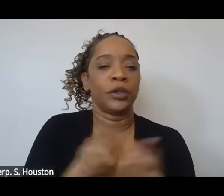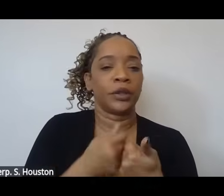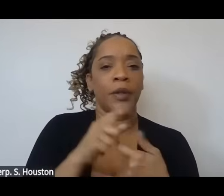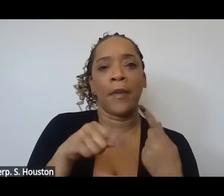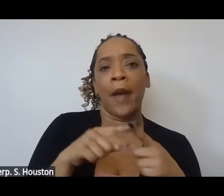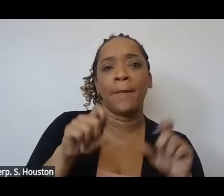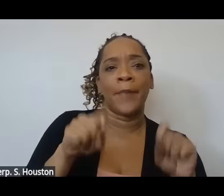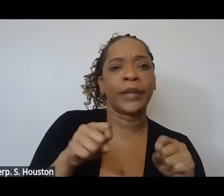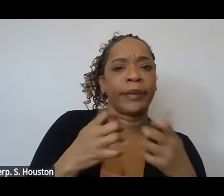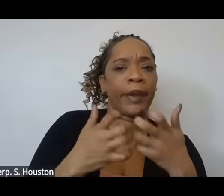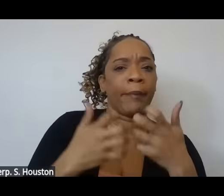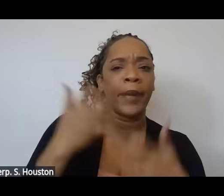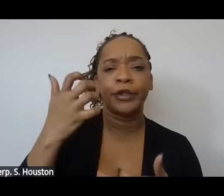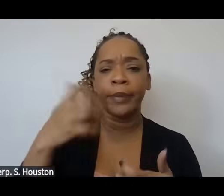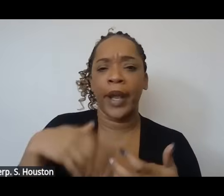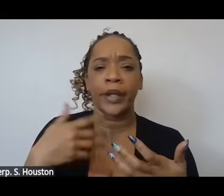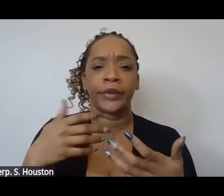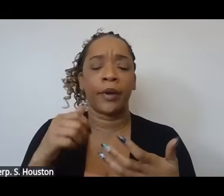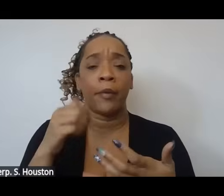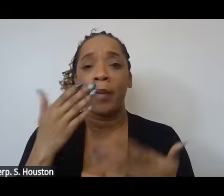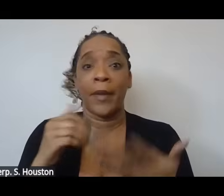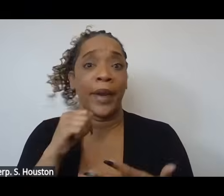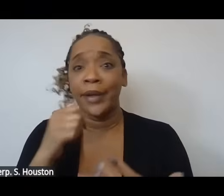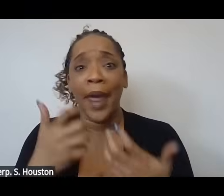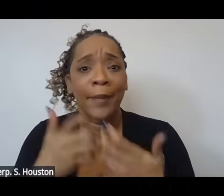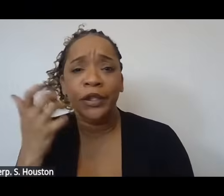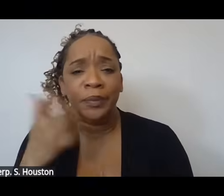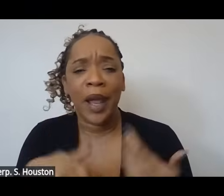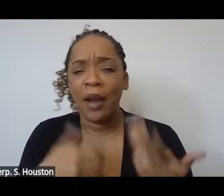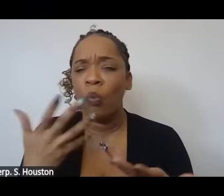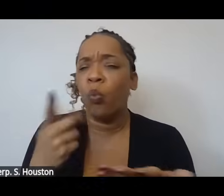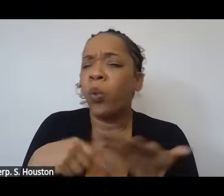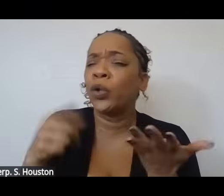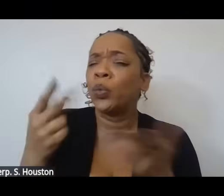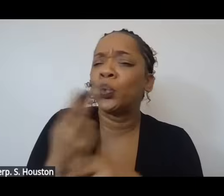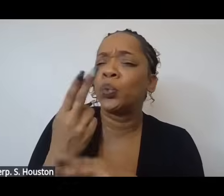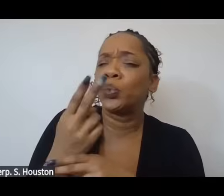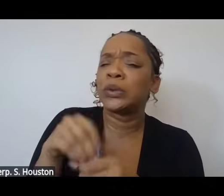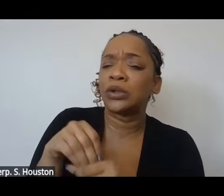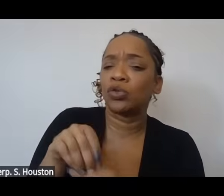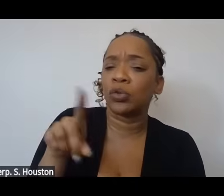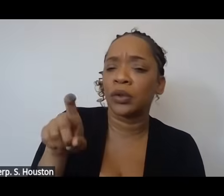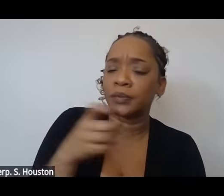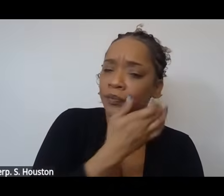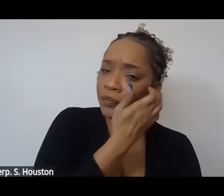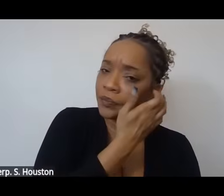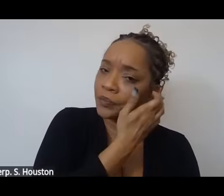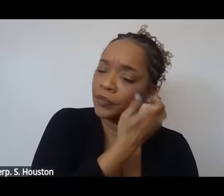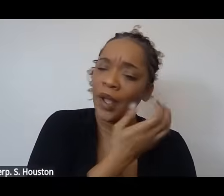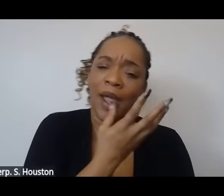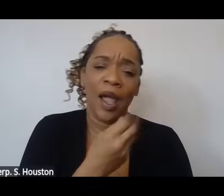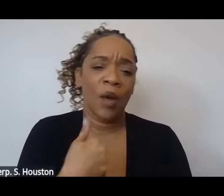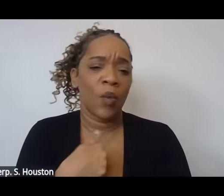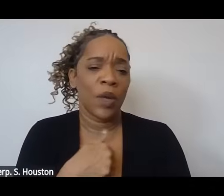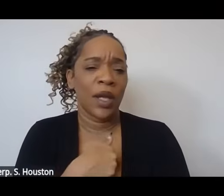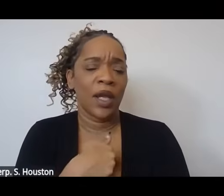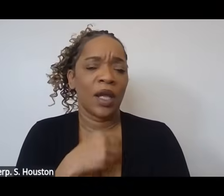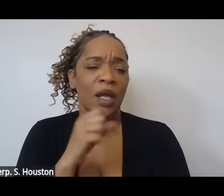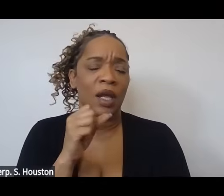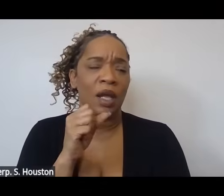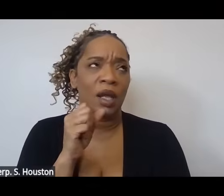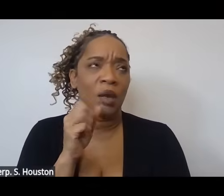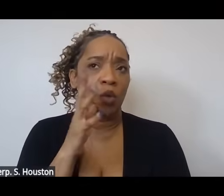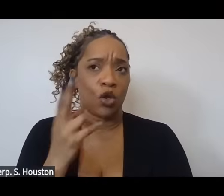do you guys use internally? So we would use, and Adam can add to this, probably should, but I mean, we would use the same standard